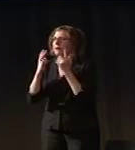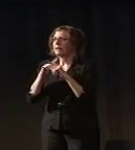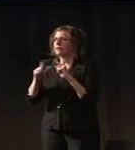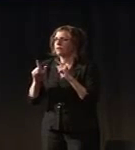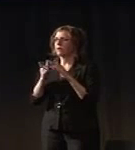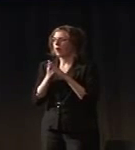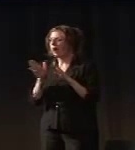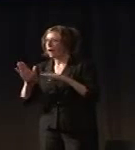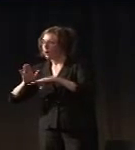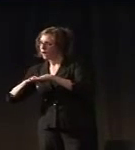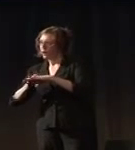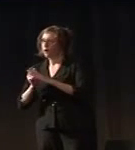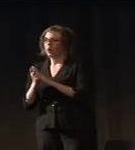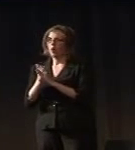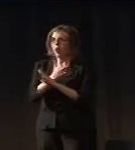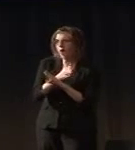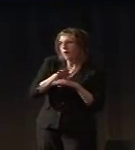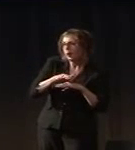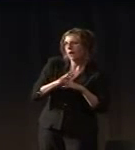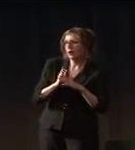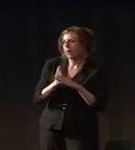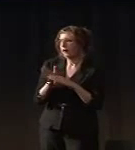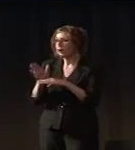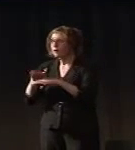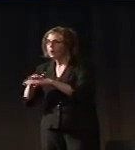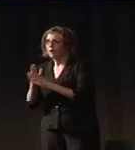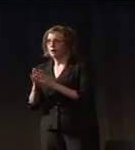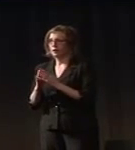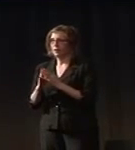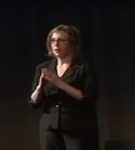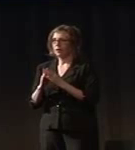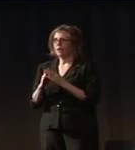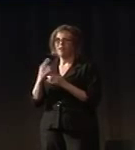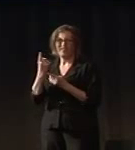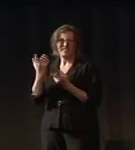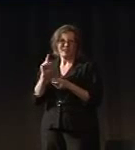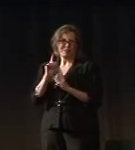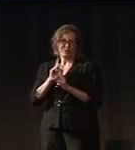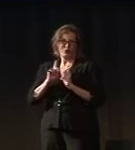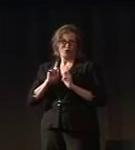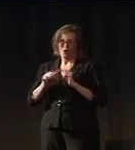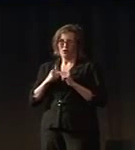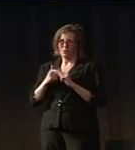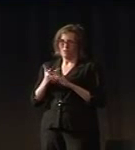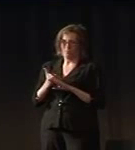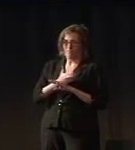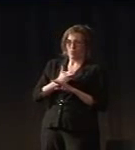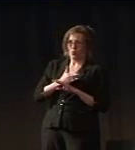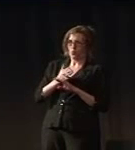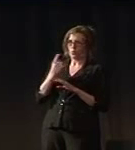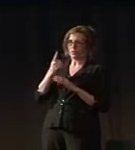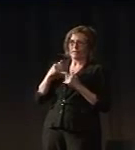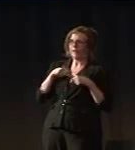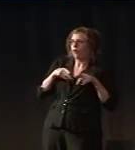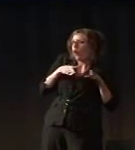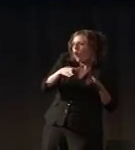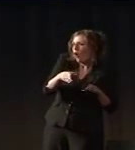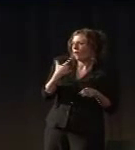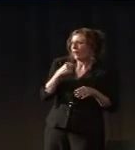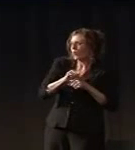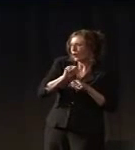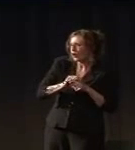or the cautions that might appear in early utterances among, say, colleagues in a hallway. And so I was indeed curious by the presence of these words